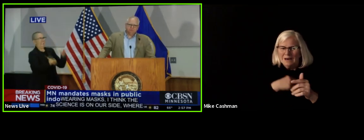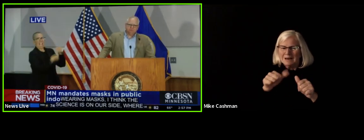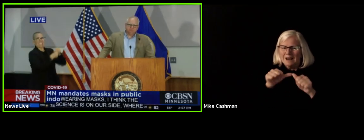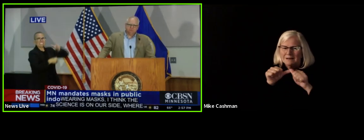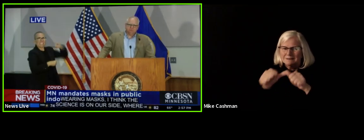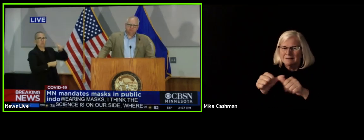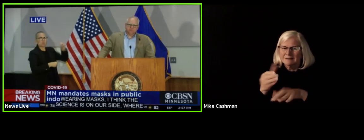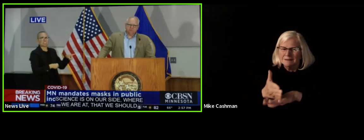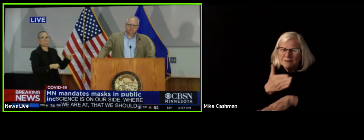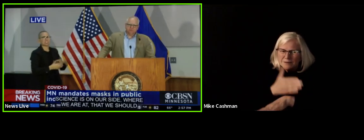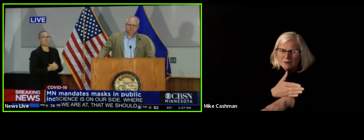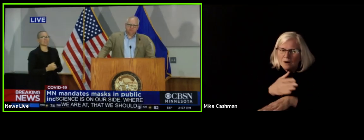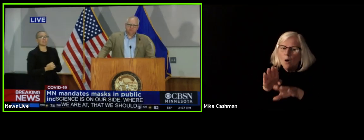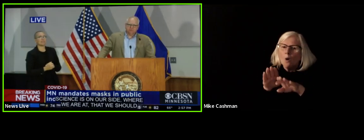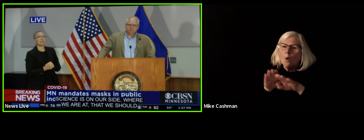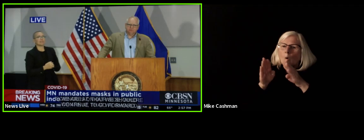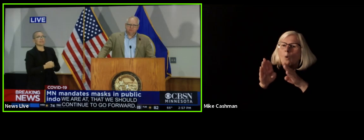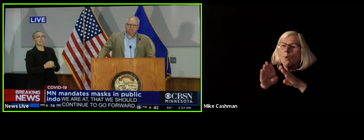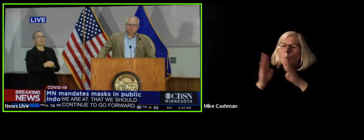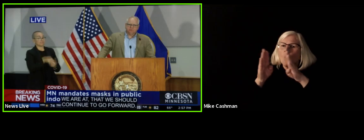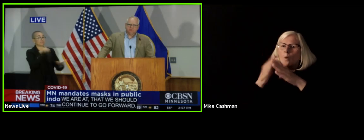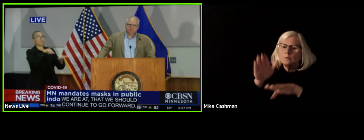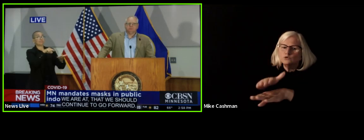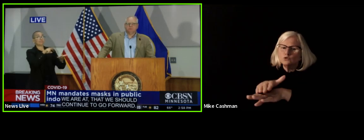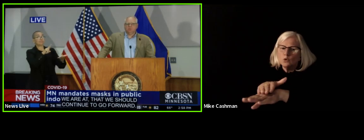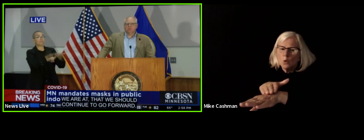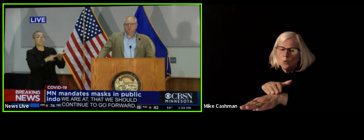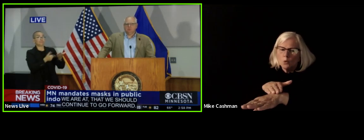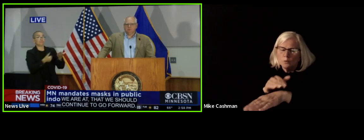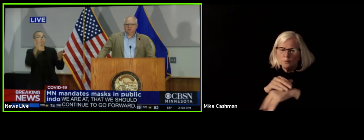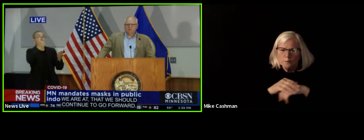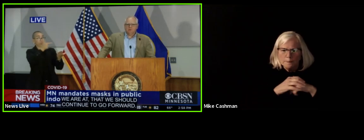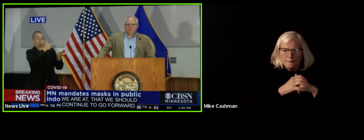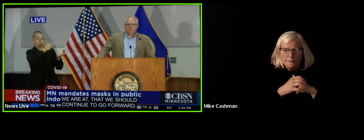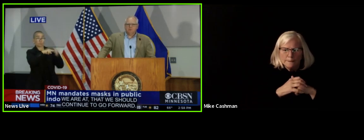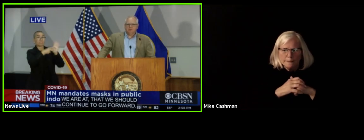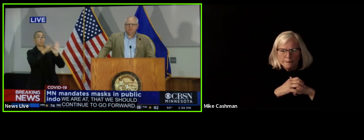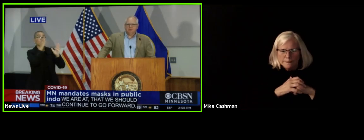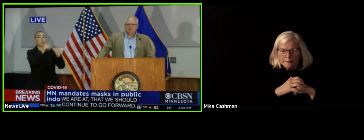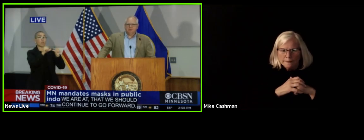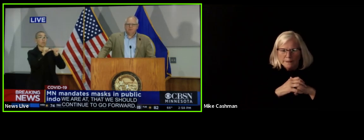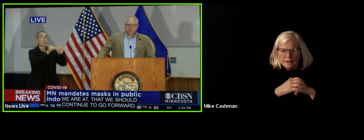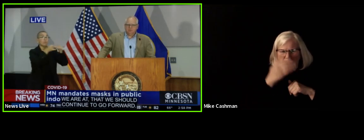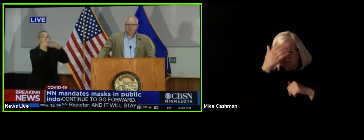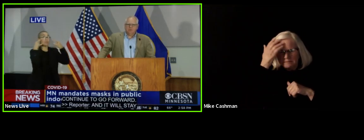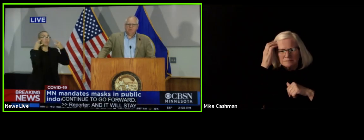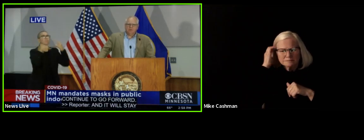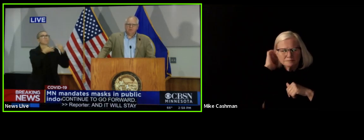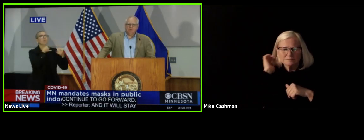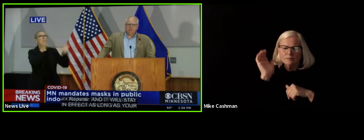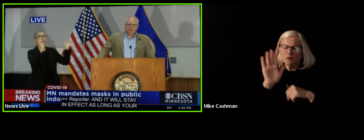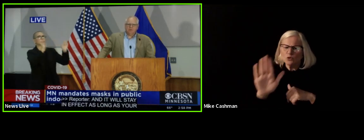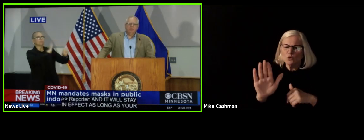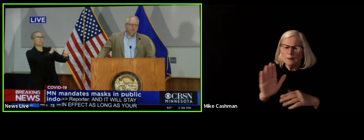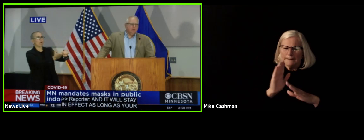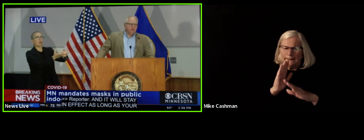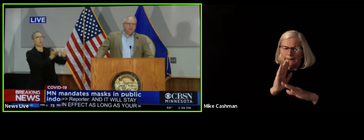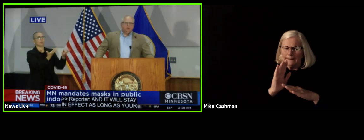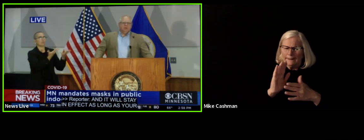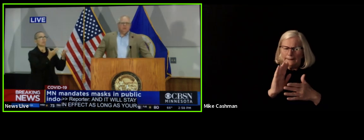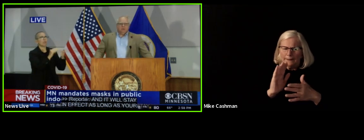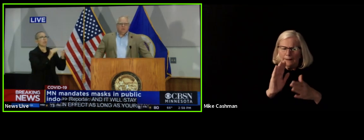That this will stay in effect as long as your peacetime emergency powers stay in effect. We don't know how long that will be. Are there any other metrics